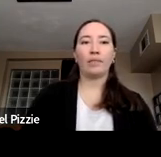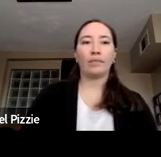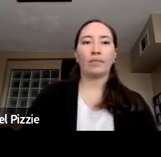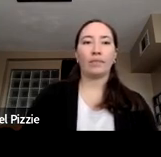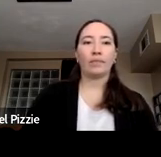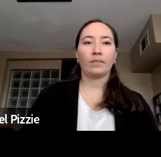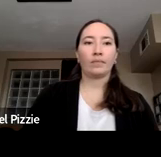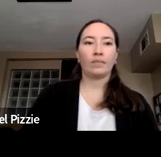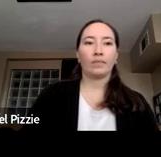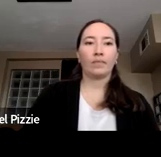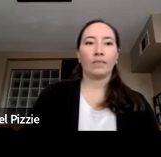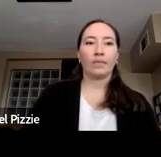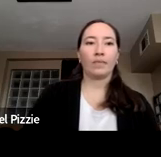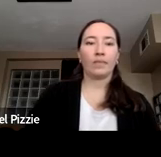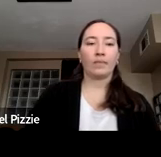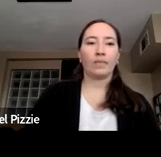button.